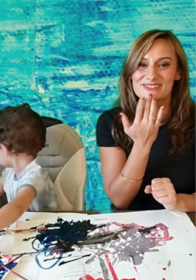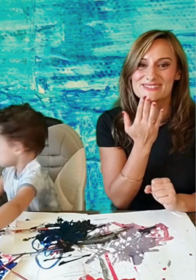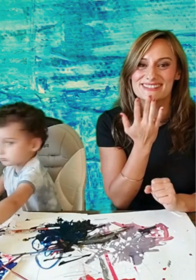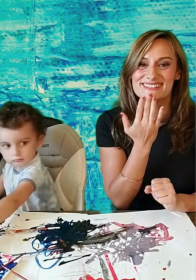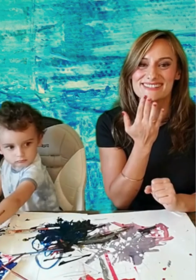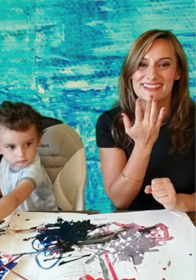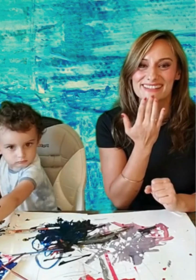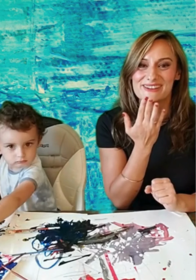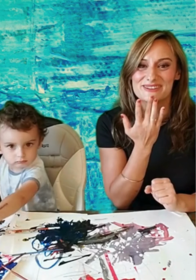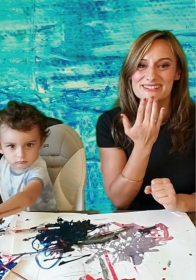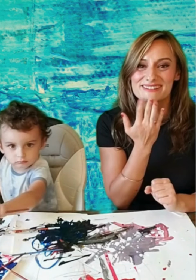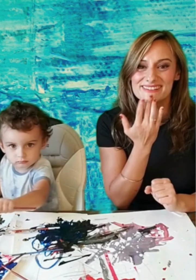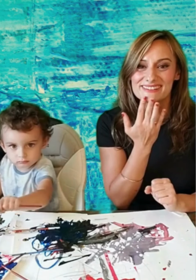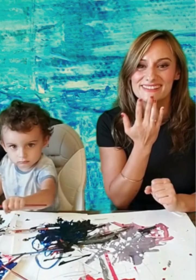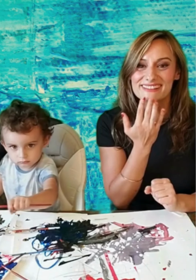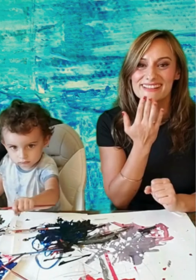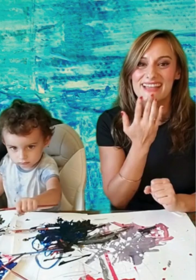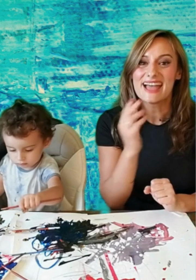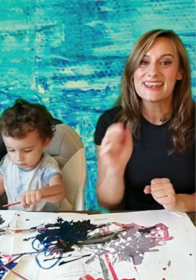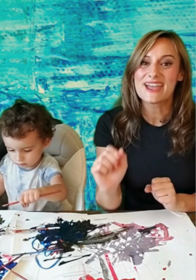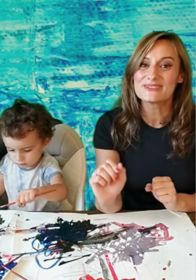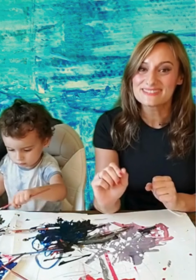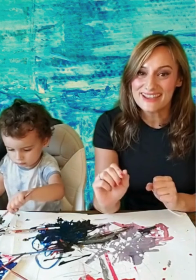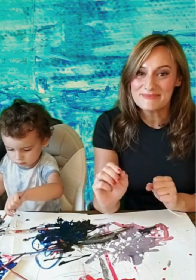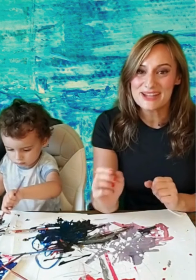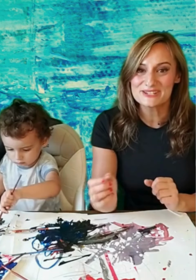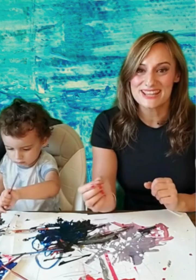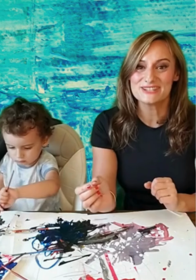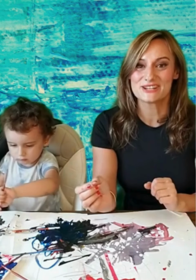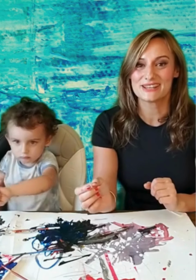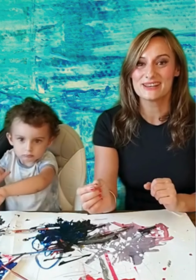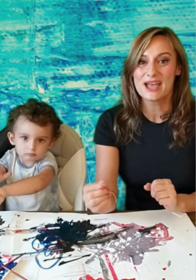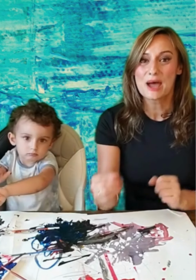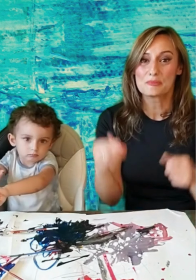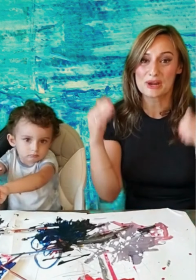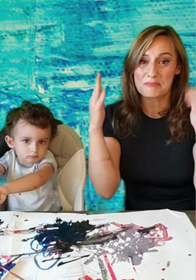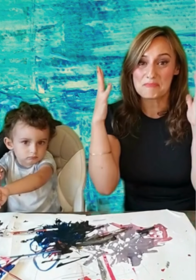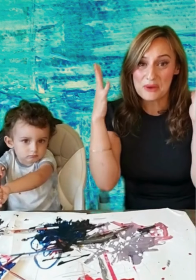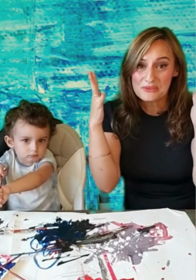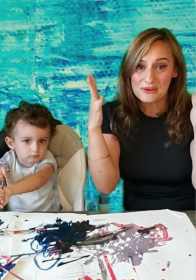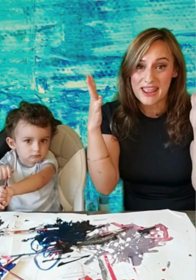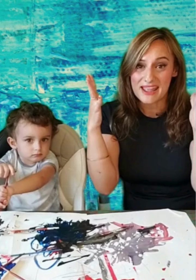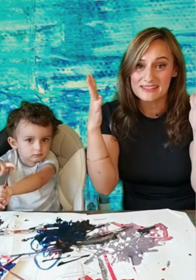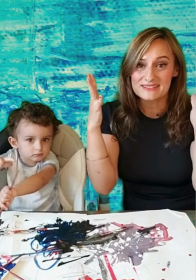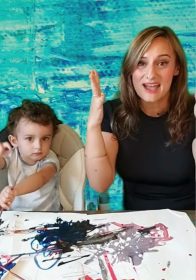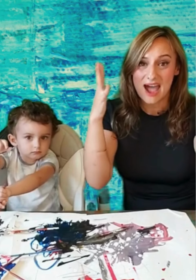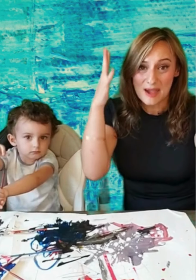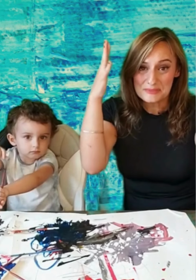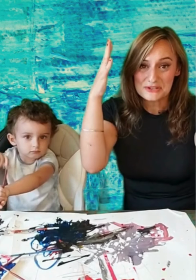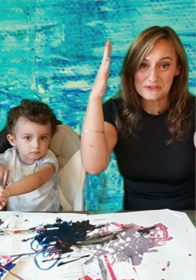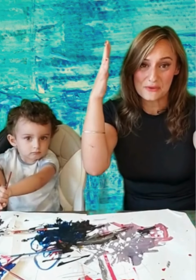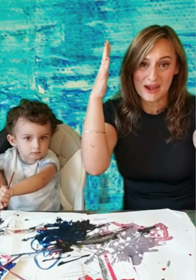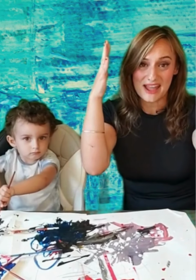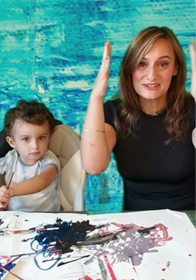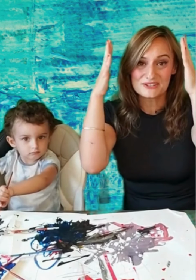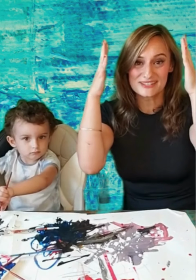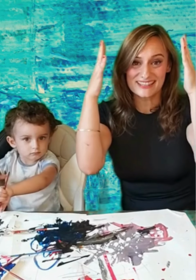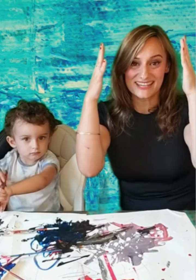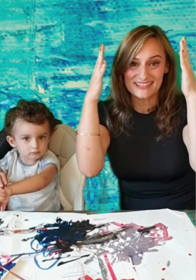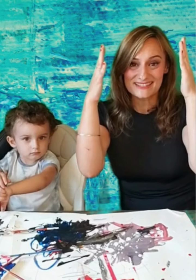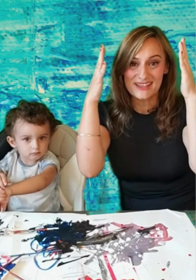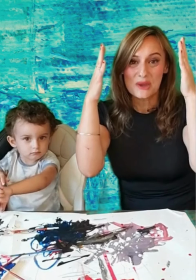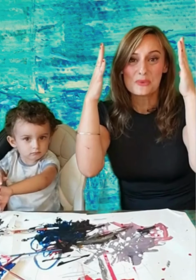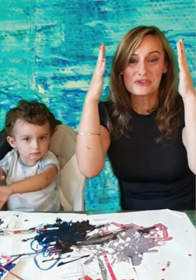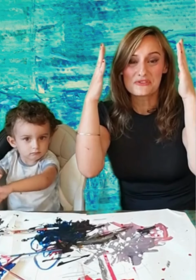represents colors in sign language. Now to sign imagination, bring both your hands up to your forehead, just